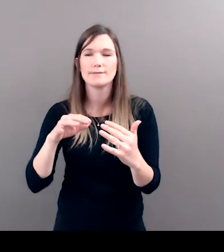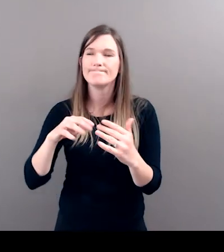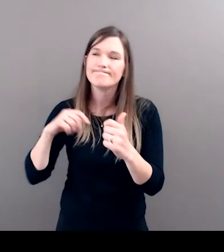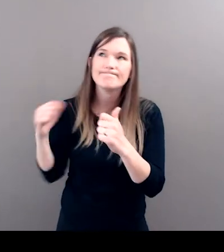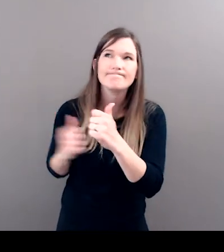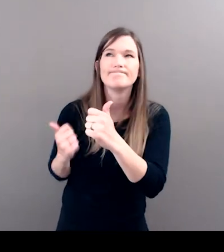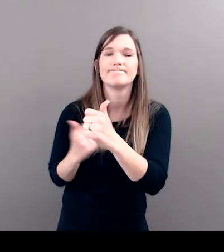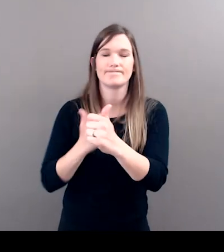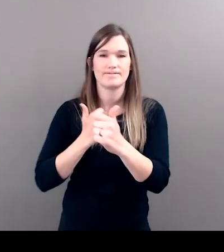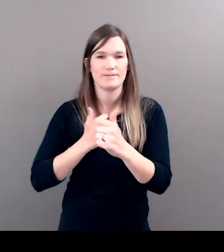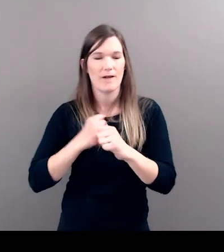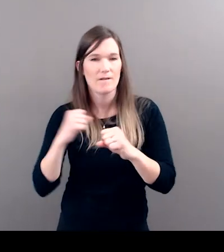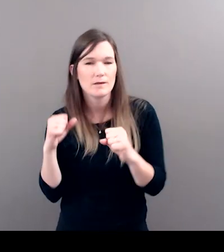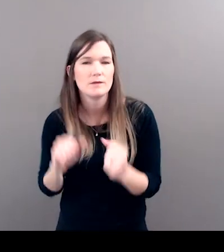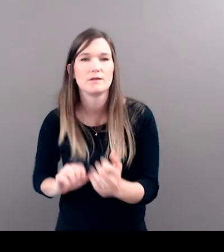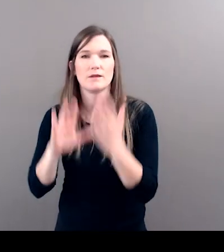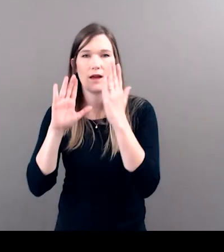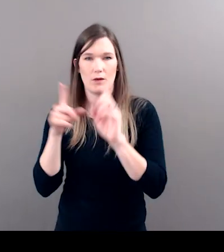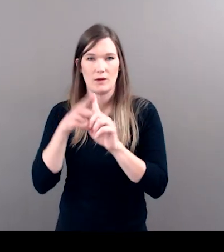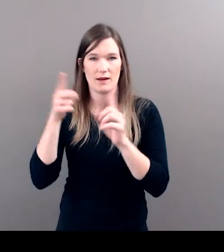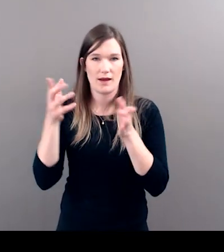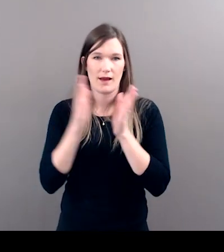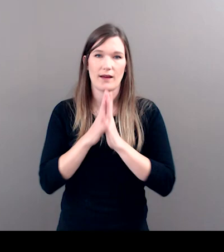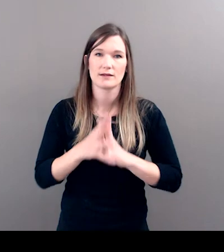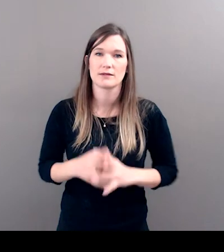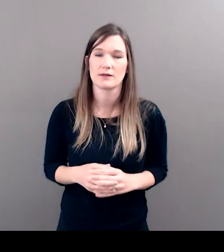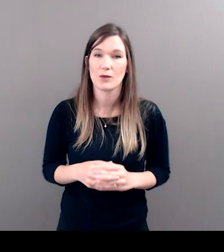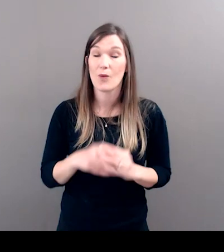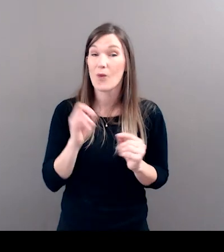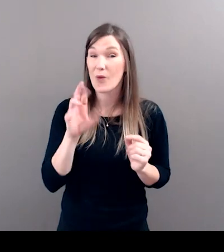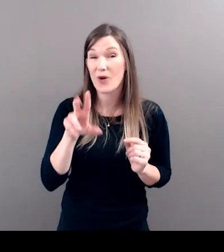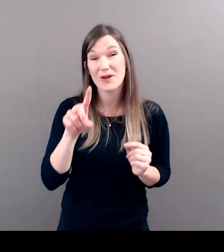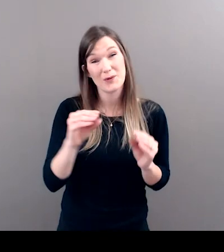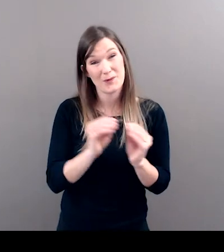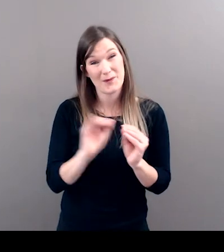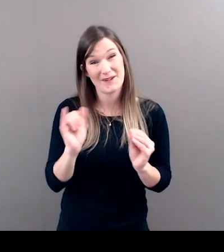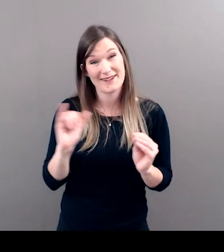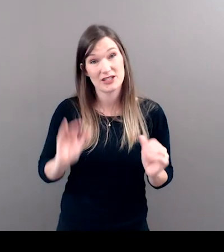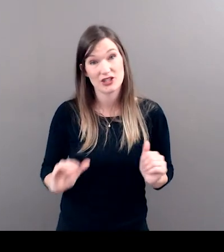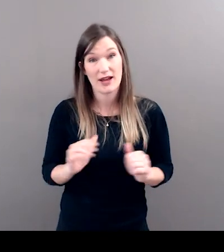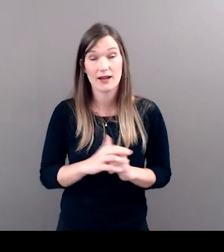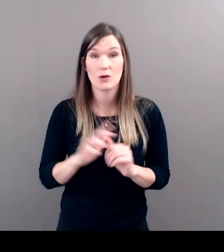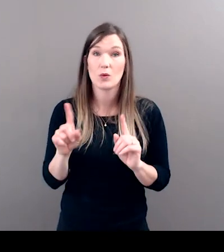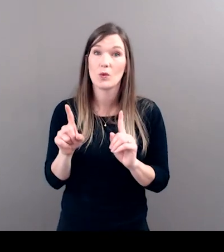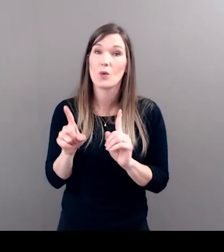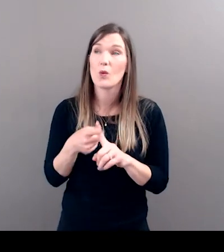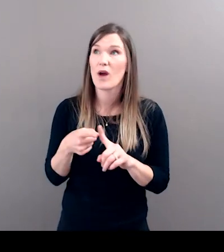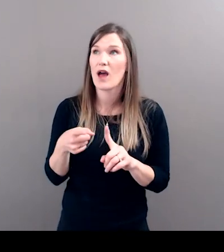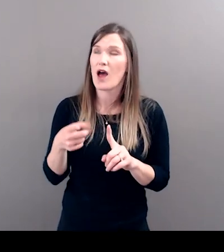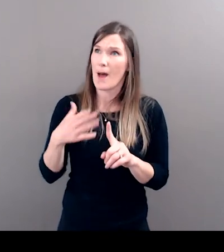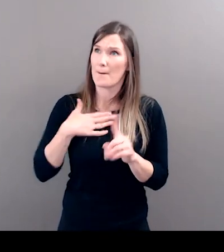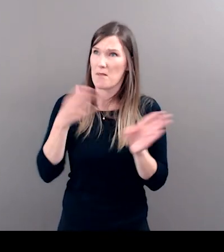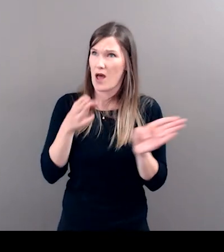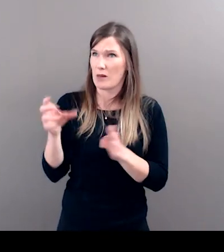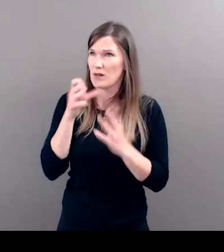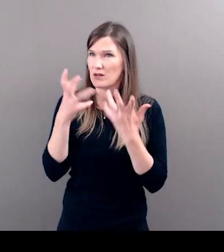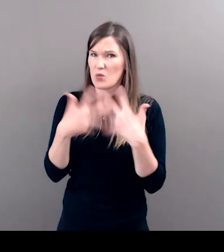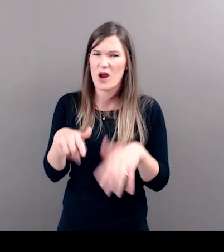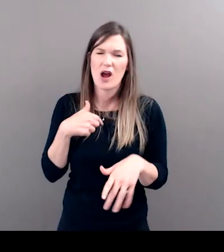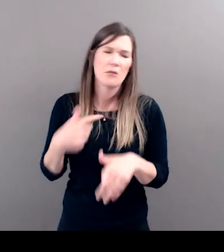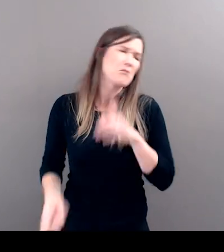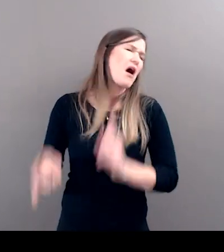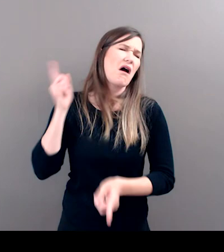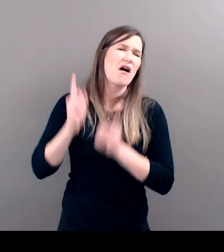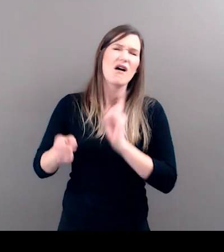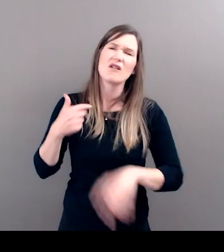child? When things don't go your way and God doesn't do what you want, do you, I'm not going to read my Bible,